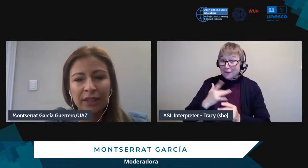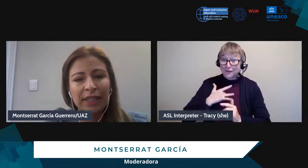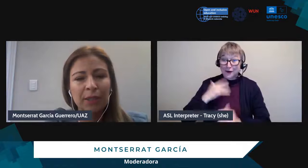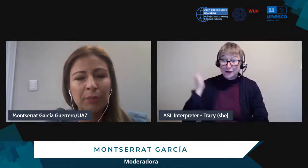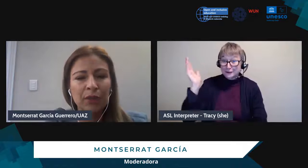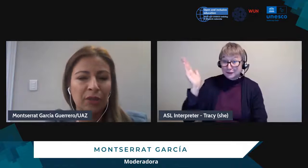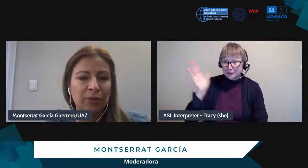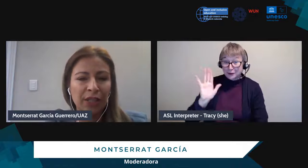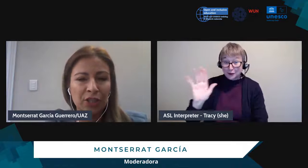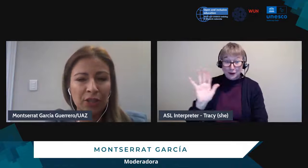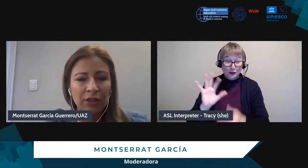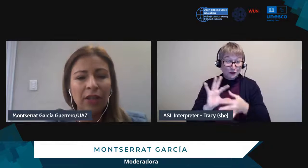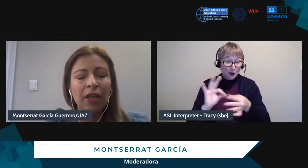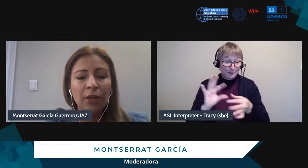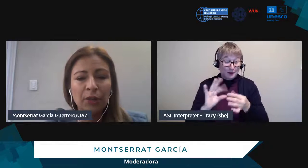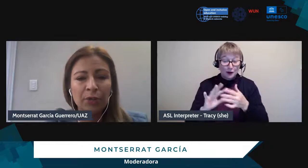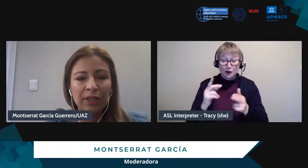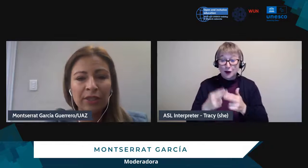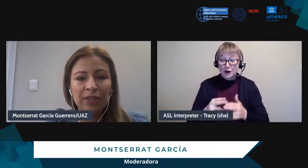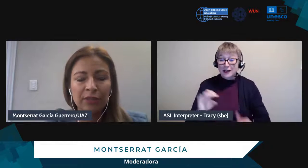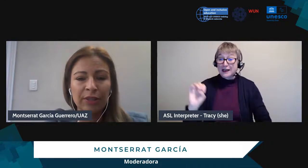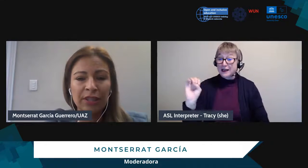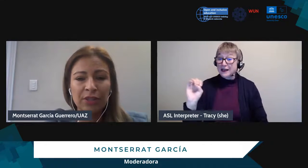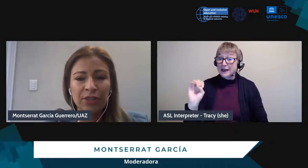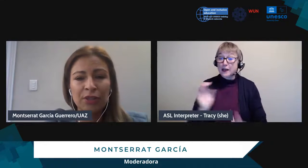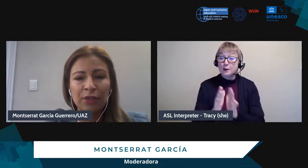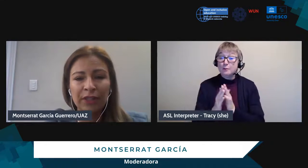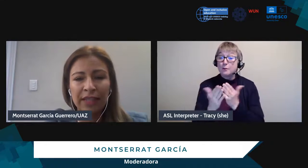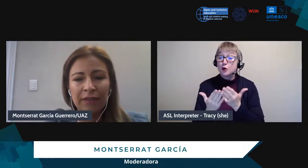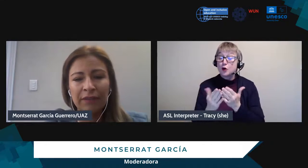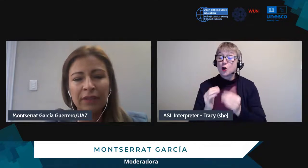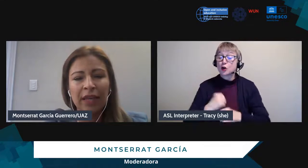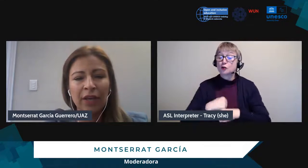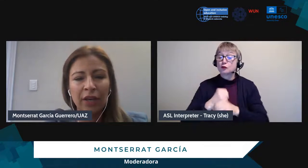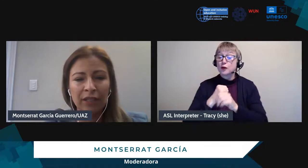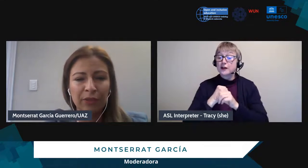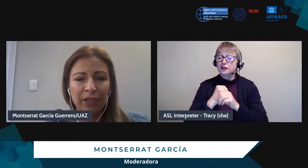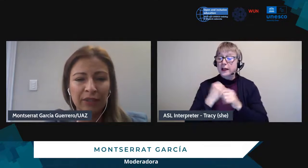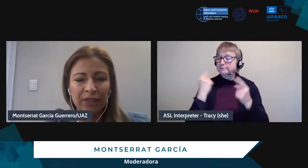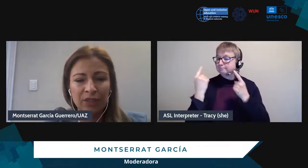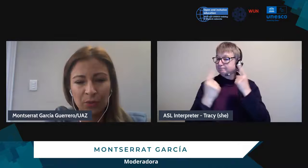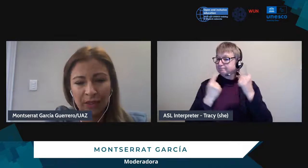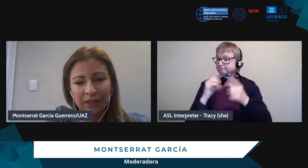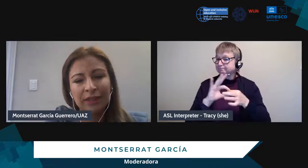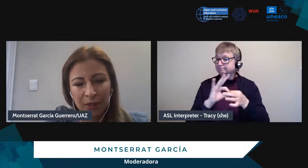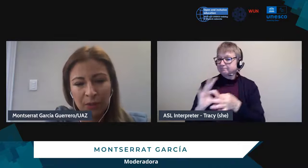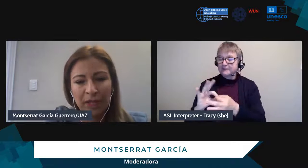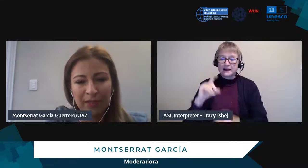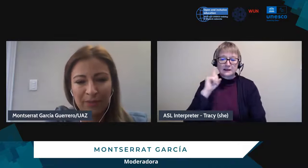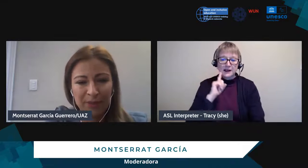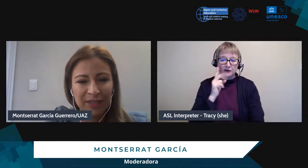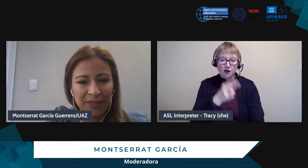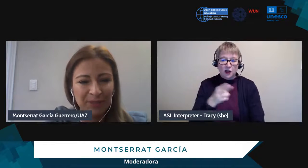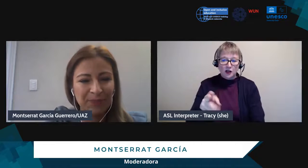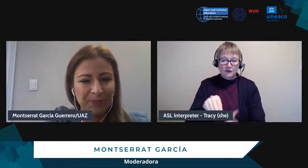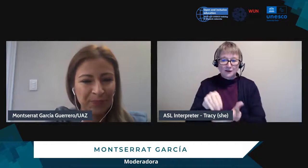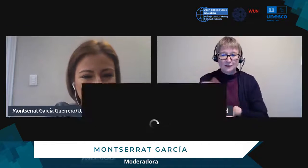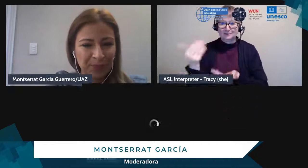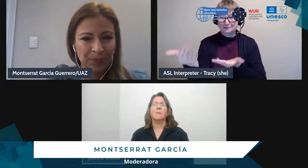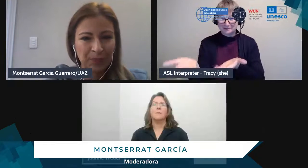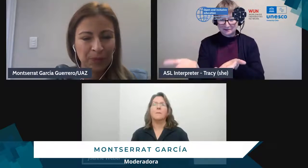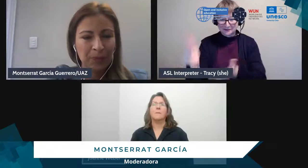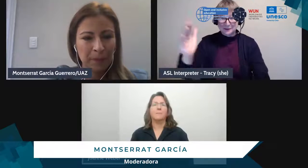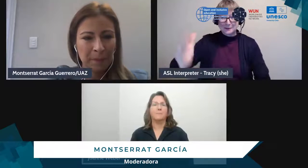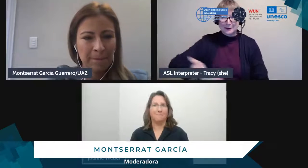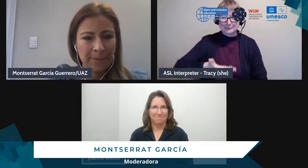the subject ebook creation, current considerations for deaf and hard of hearing students. Welcome, Professor.